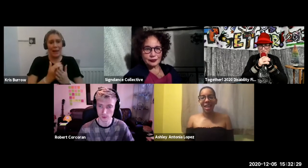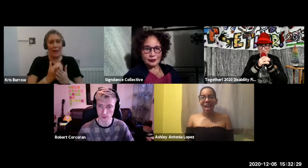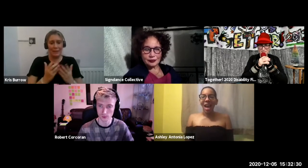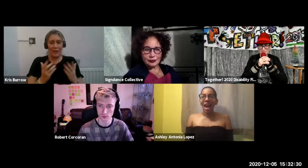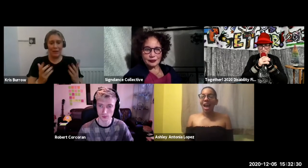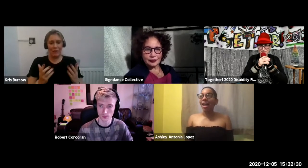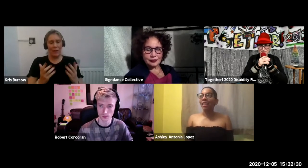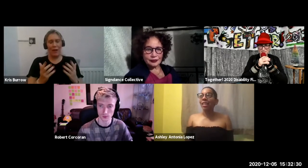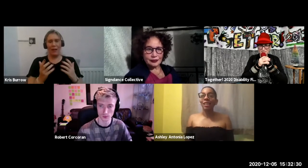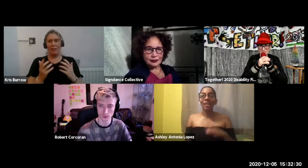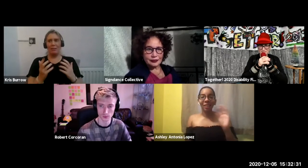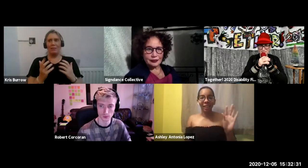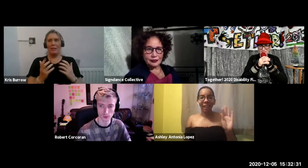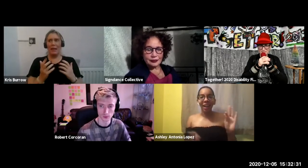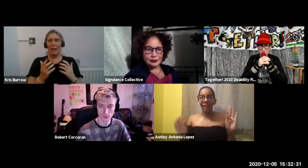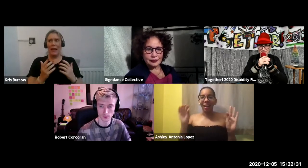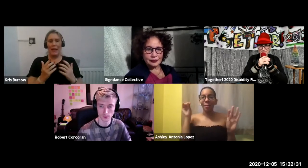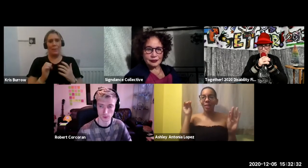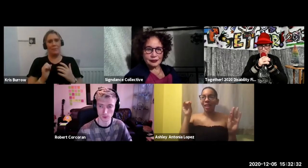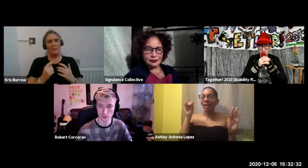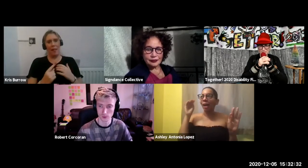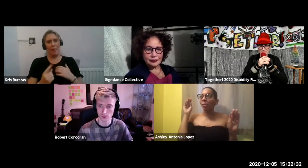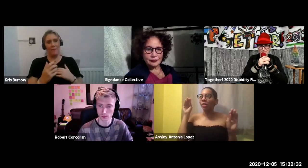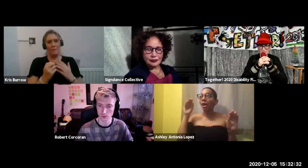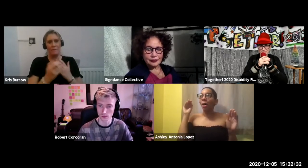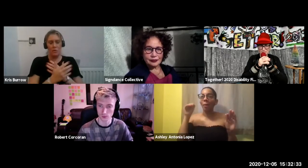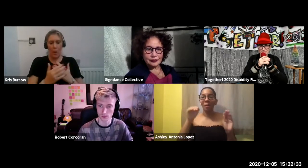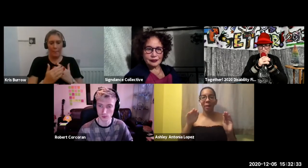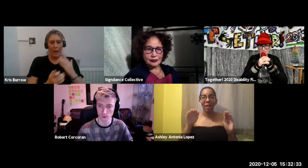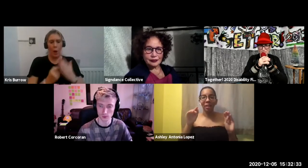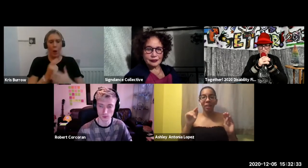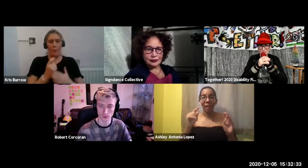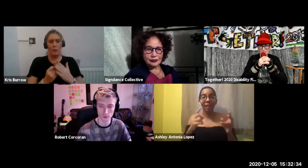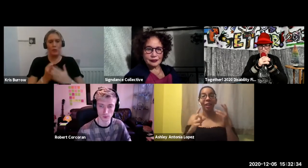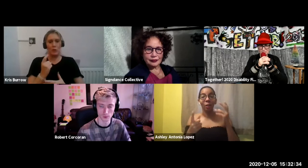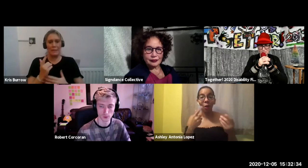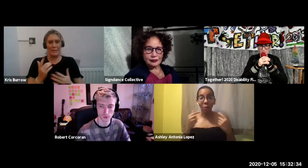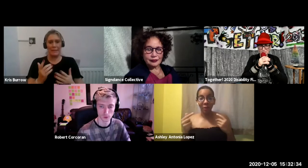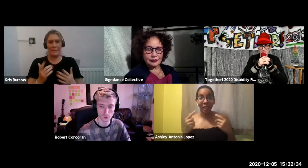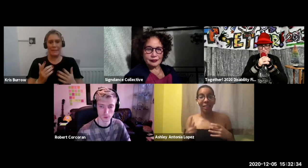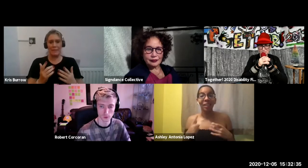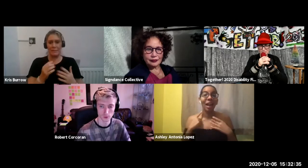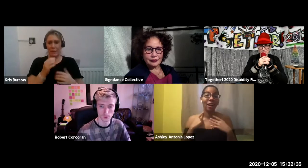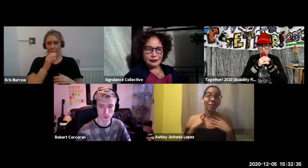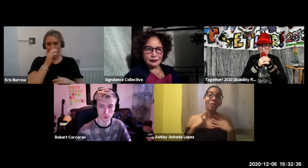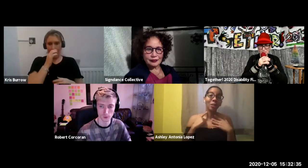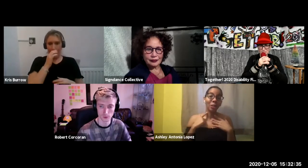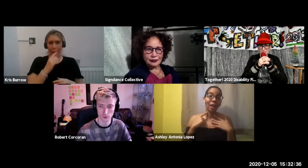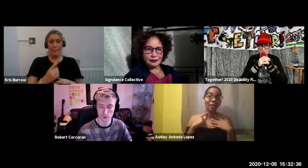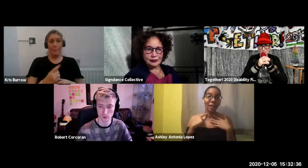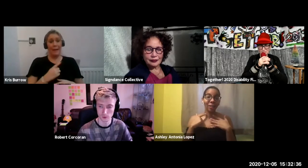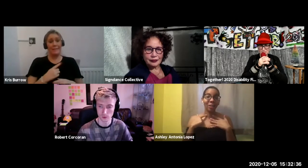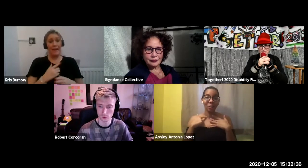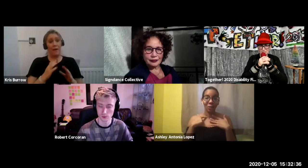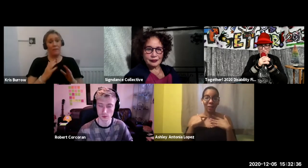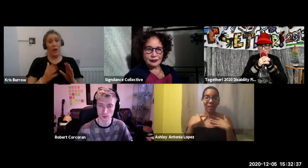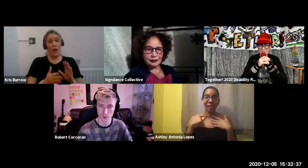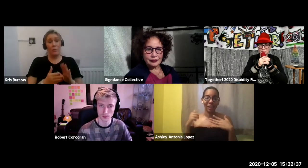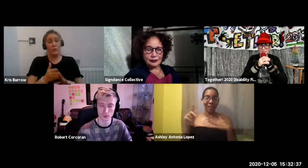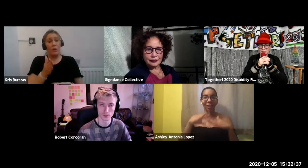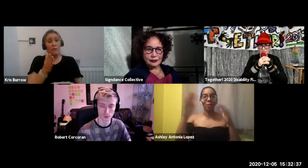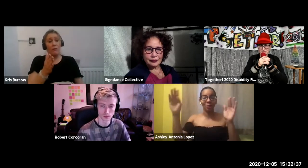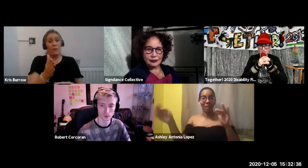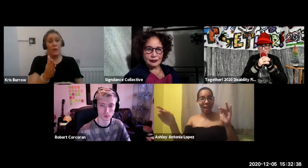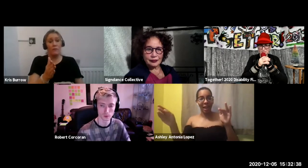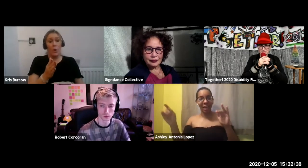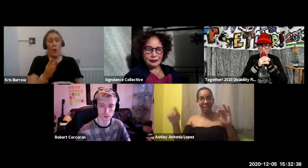opportunities. And literally, like it was like I was on my way to like get a COVID test because I had to get a surgery